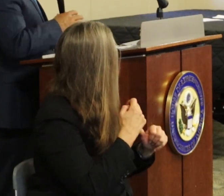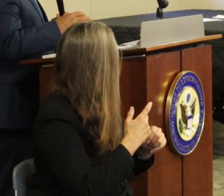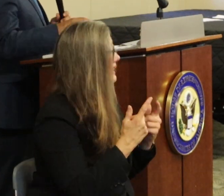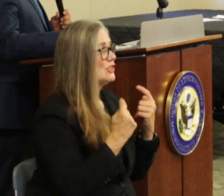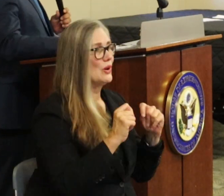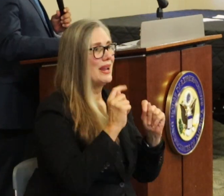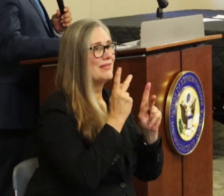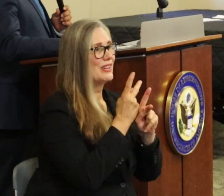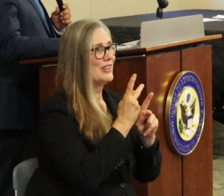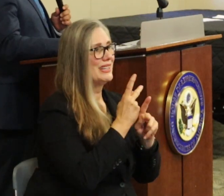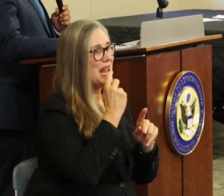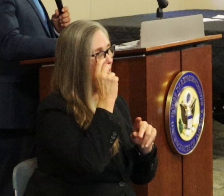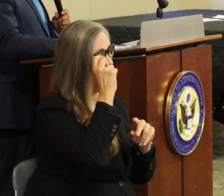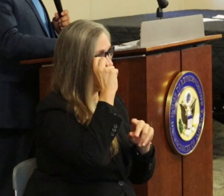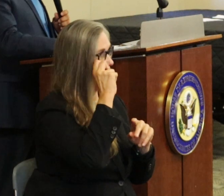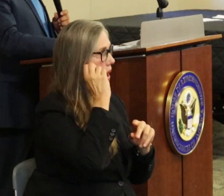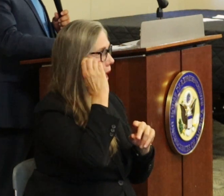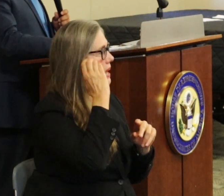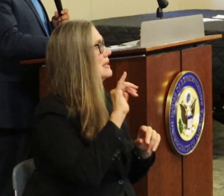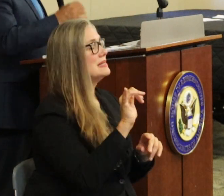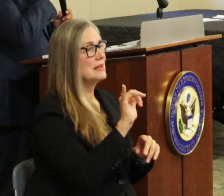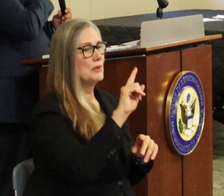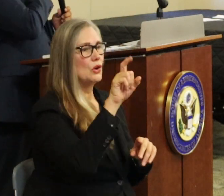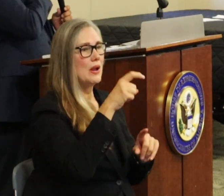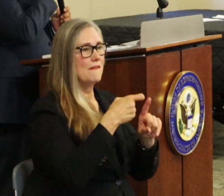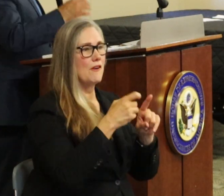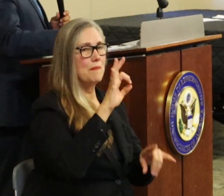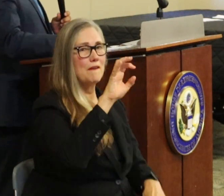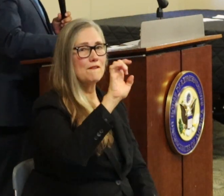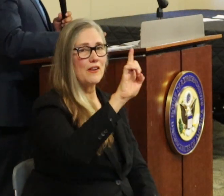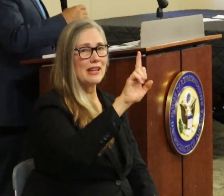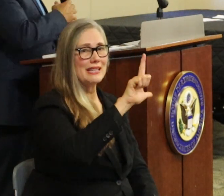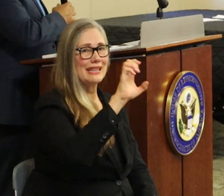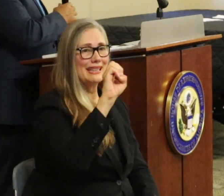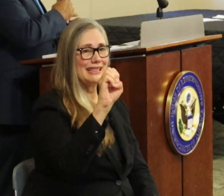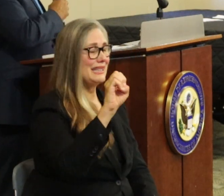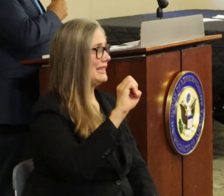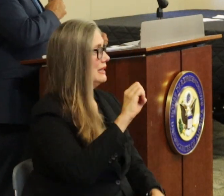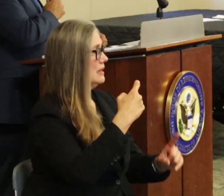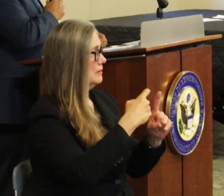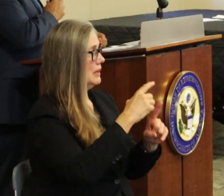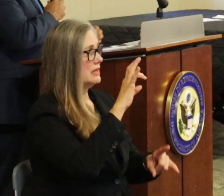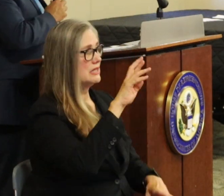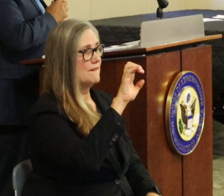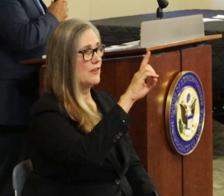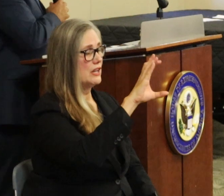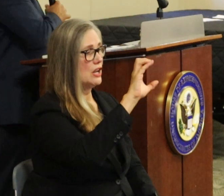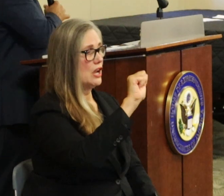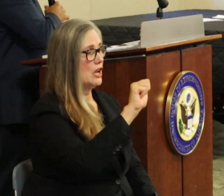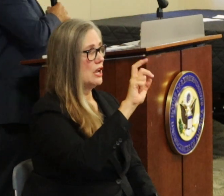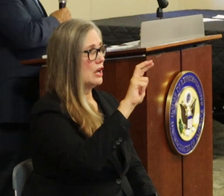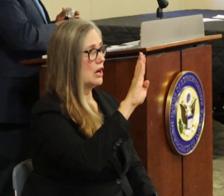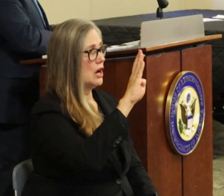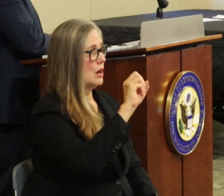on figuring that out. But in the interim, we had a similar question from Fred Lee and Fred Carbone regarding, I'd